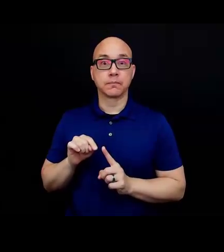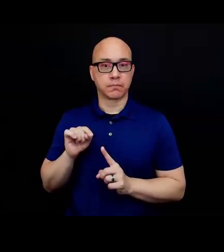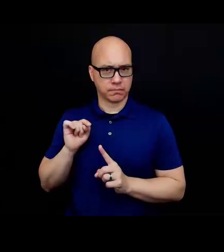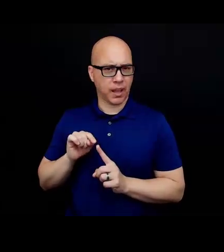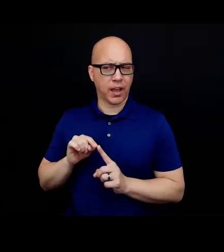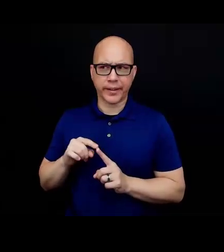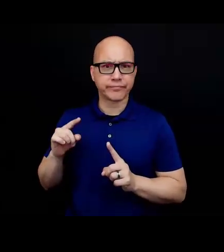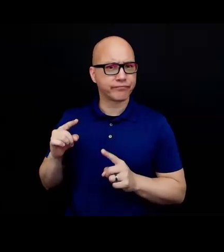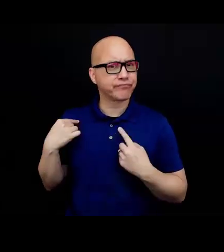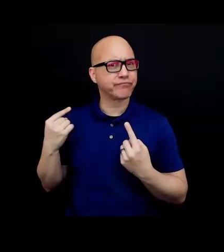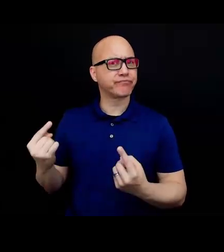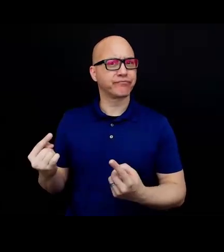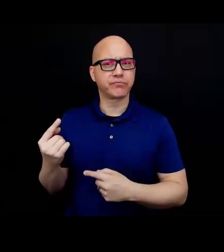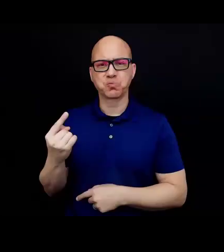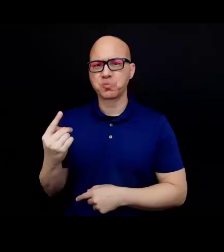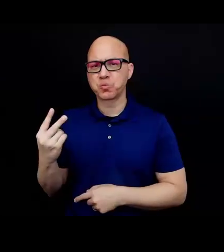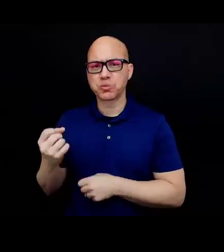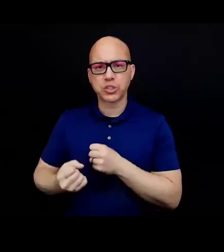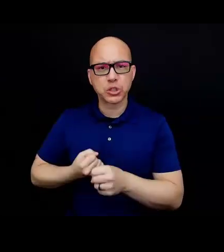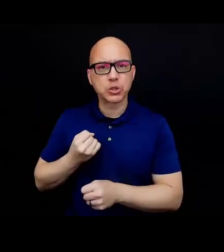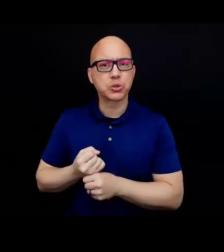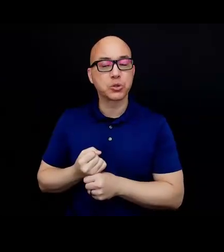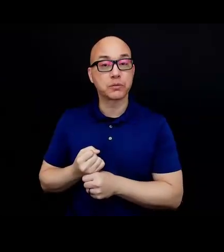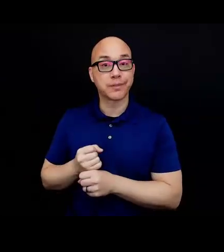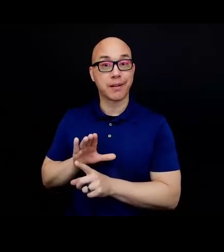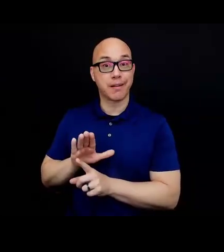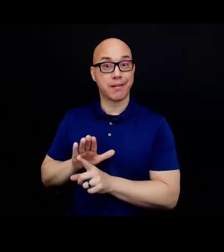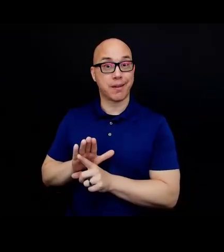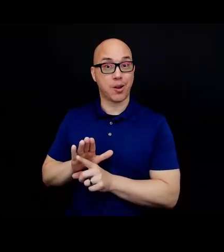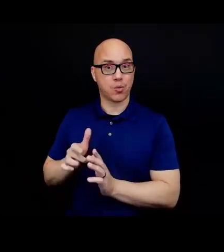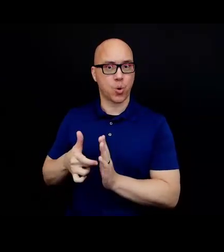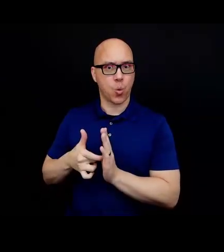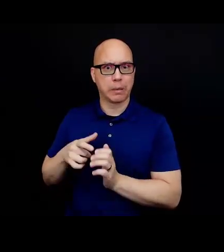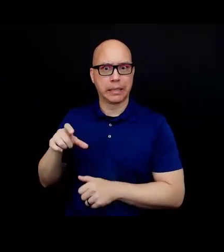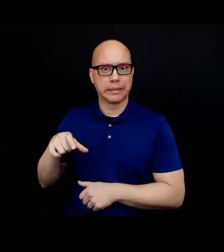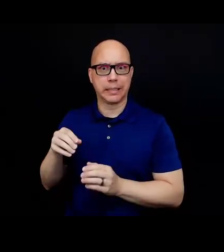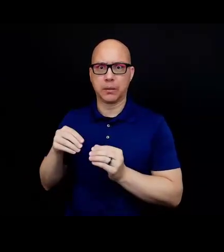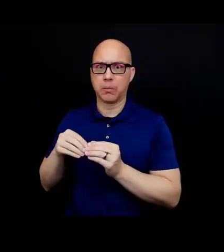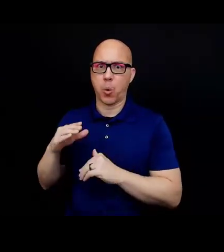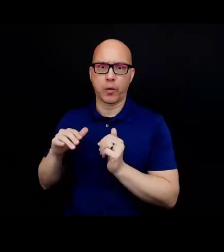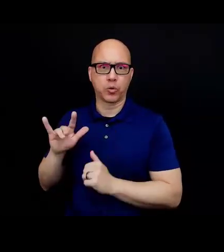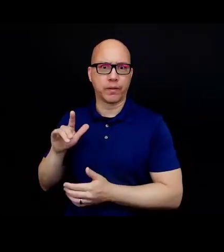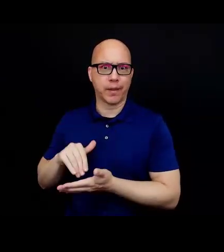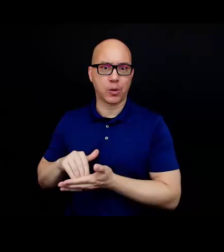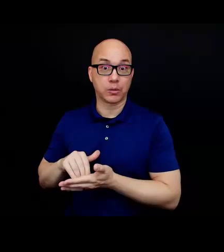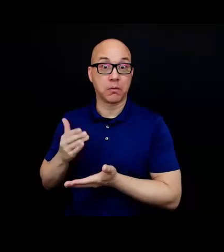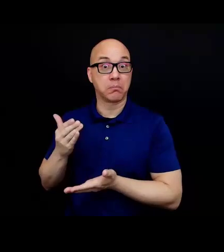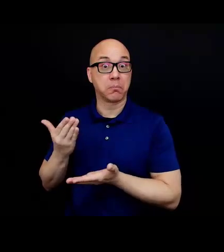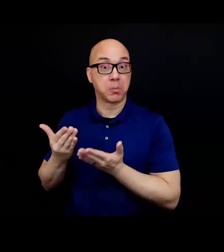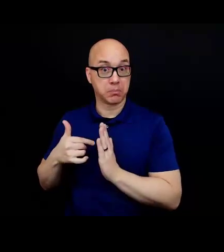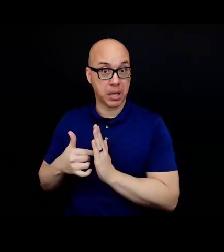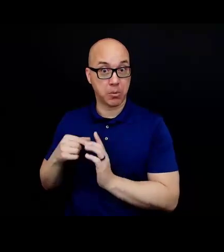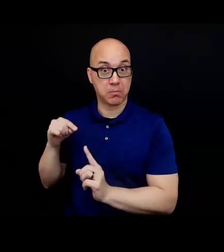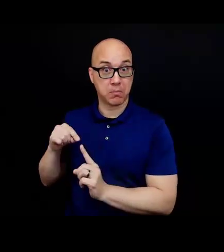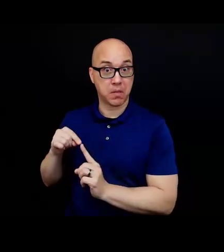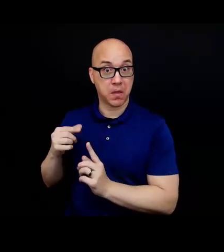couple of years, and their lending requirements may be more. So they may be looking for 150 or